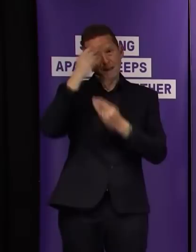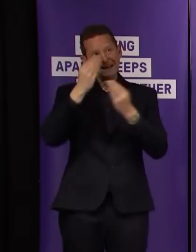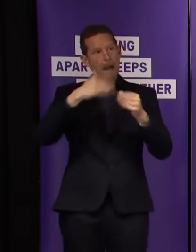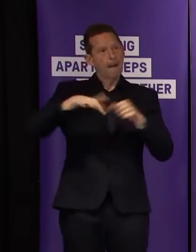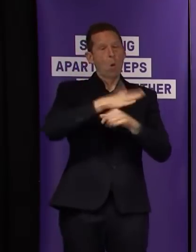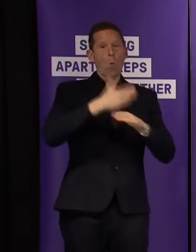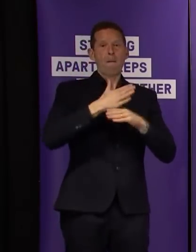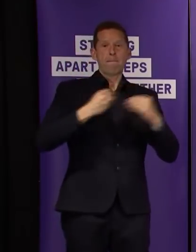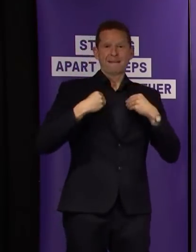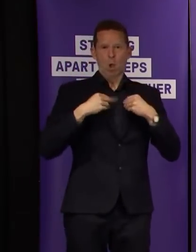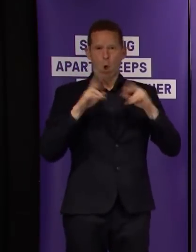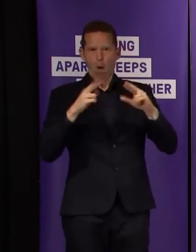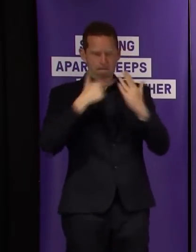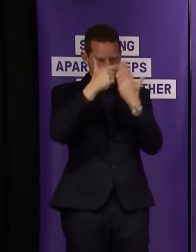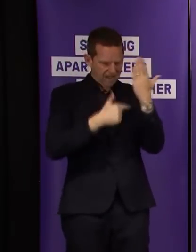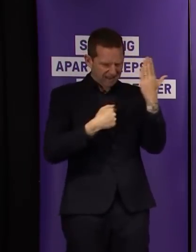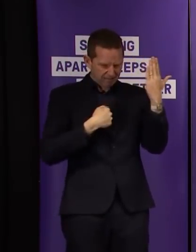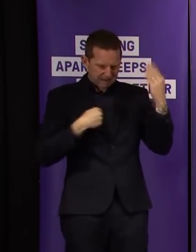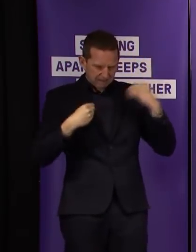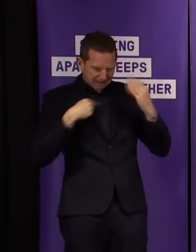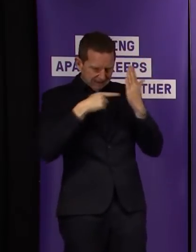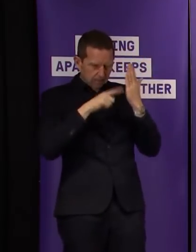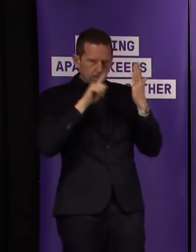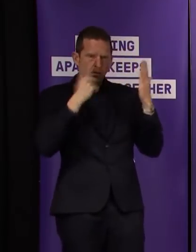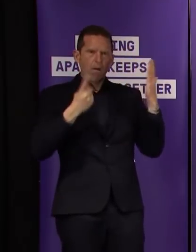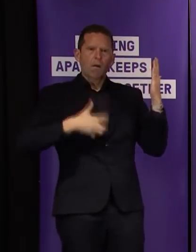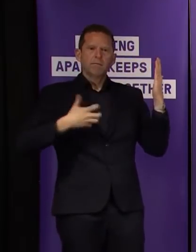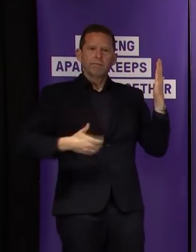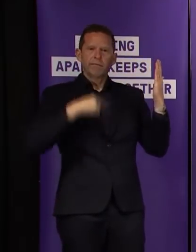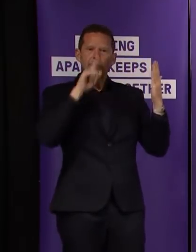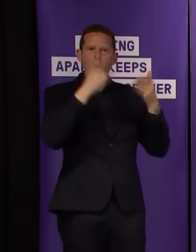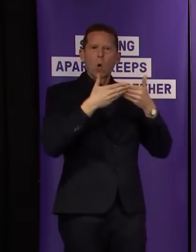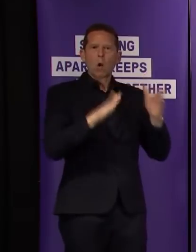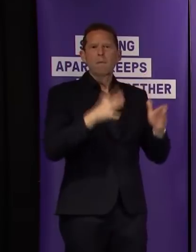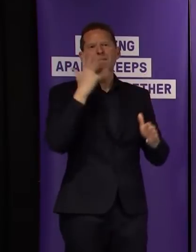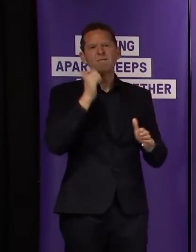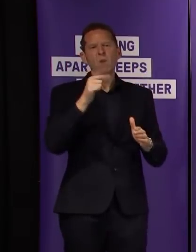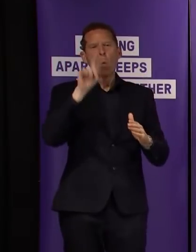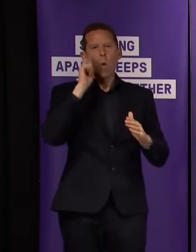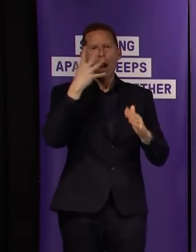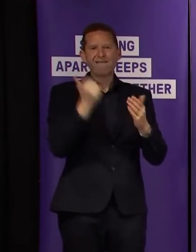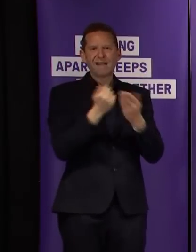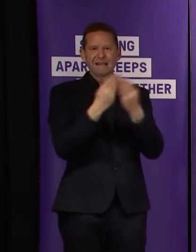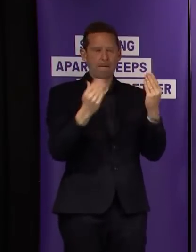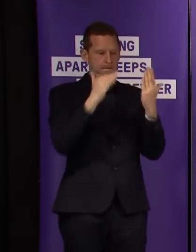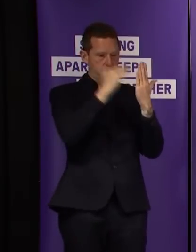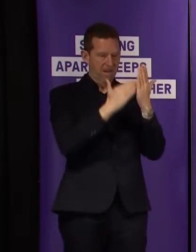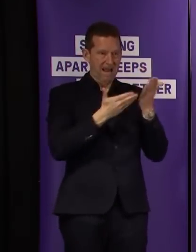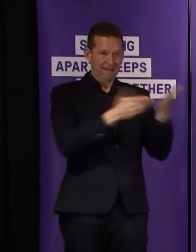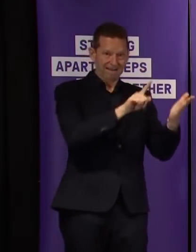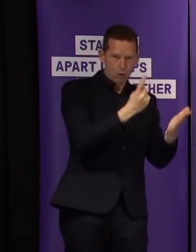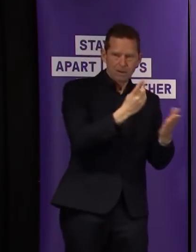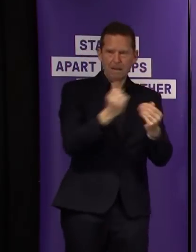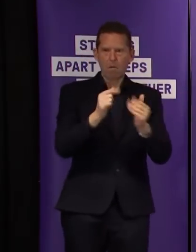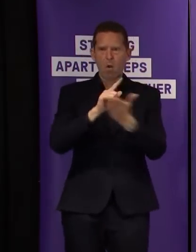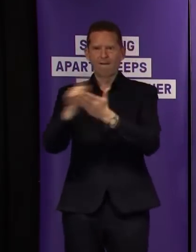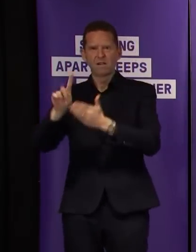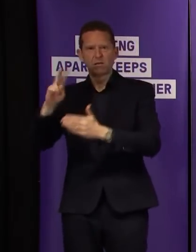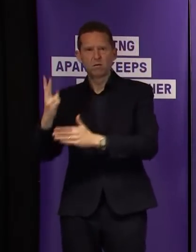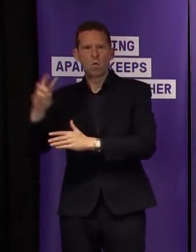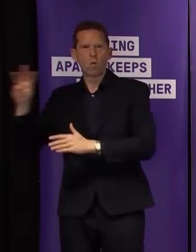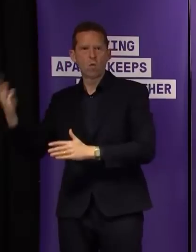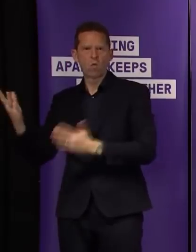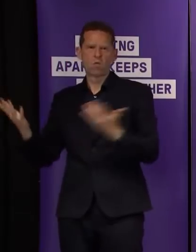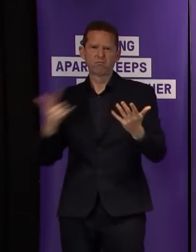are disappointed that they're not on that list, but whenever you draw a line, there will always be different groups on either side of it. We can't, again, as I've said